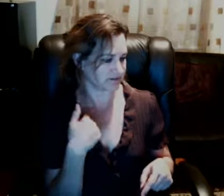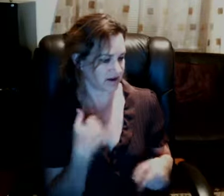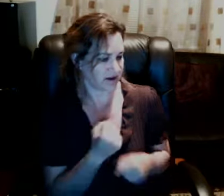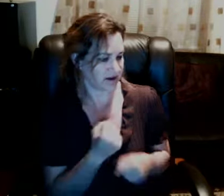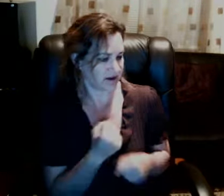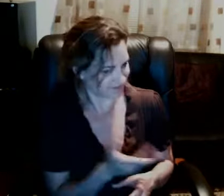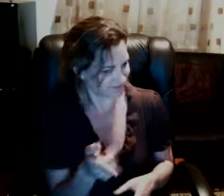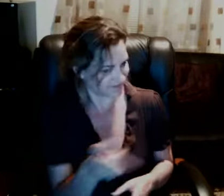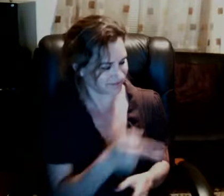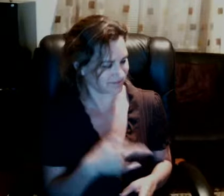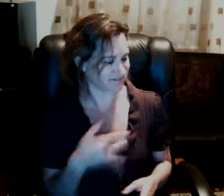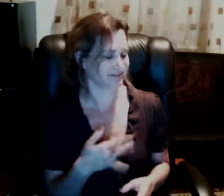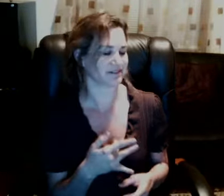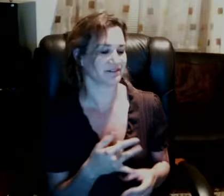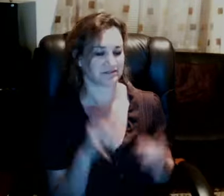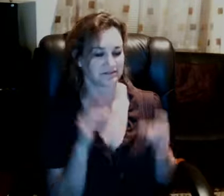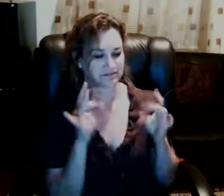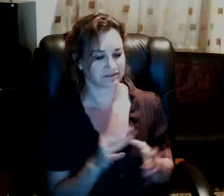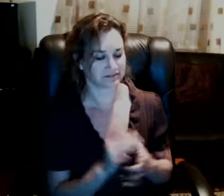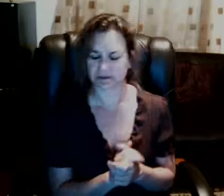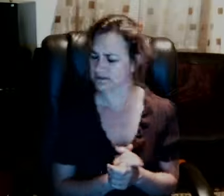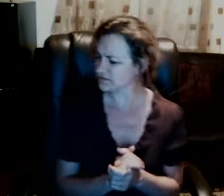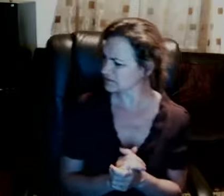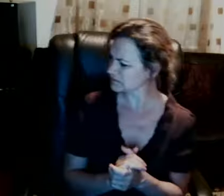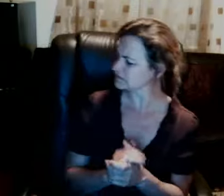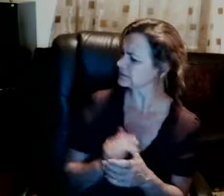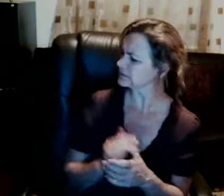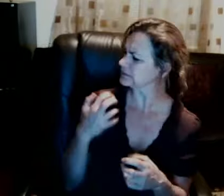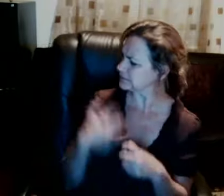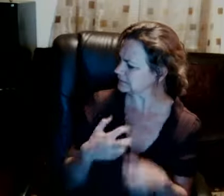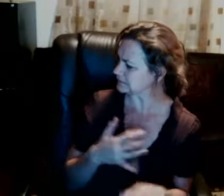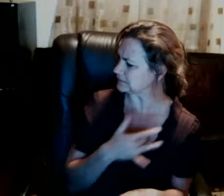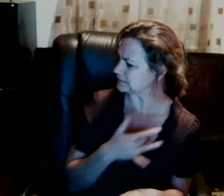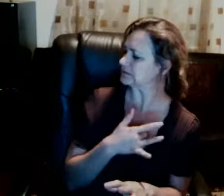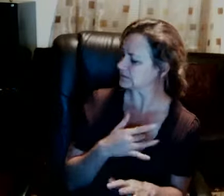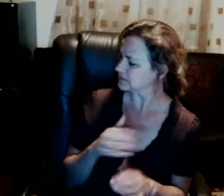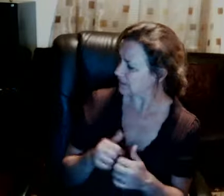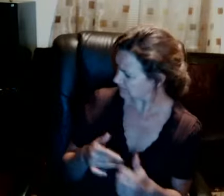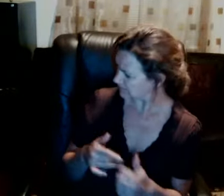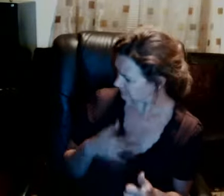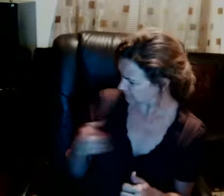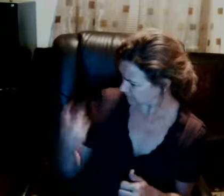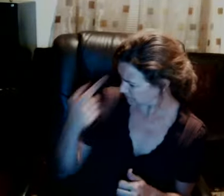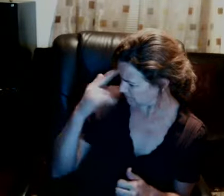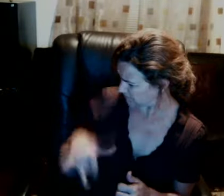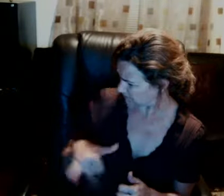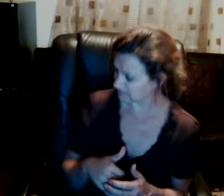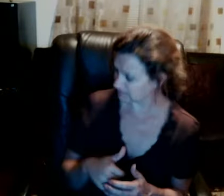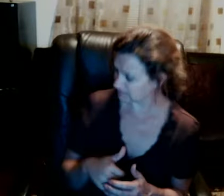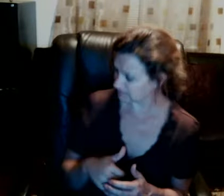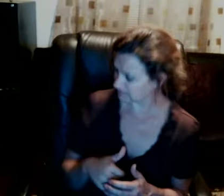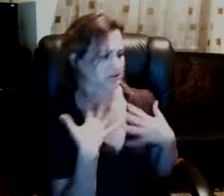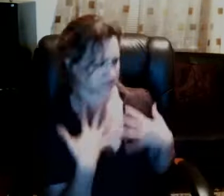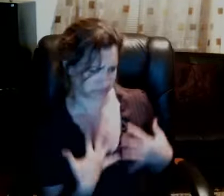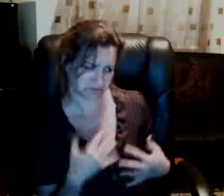have. And how did it make you feel when you were thinking that? Really low. Right, okay. It's really understandable, I